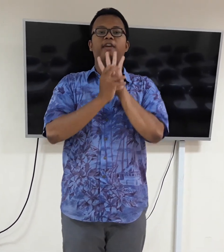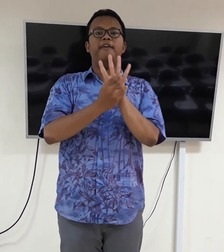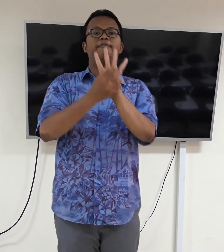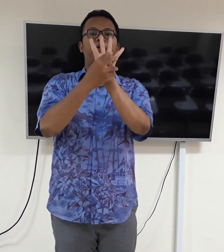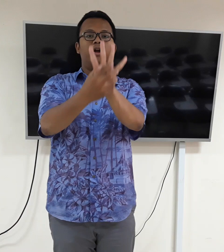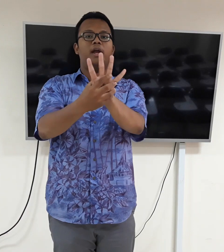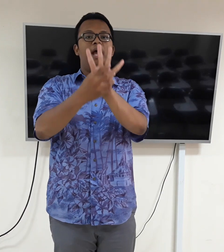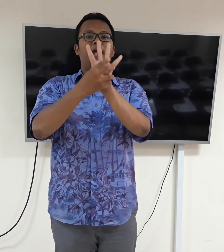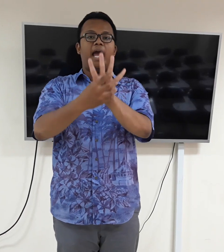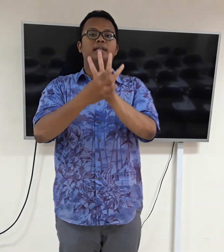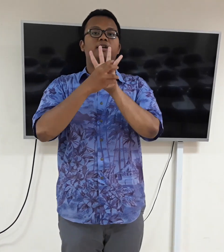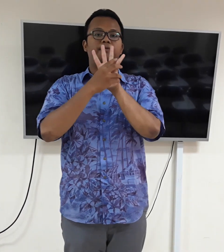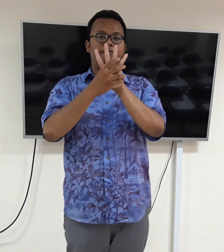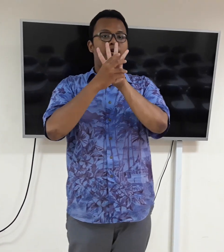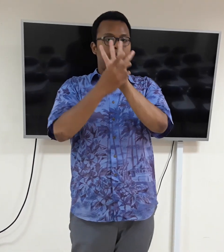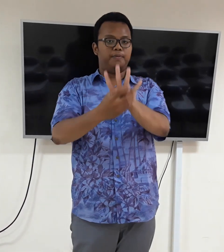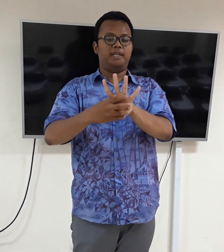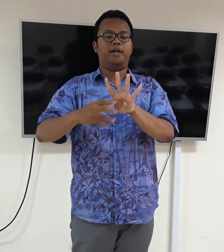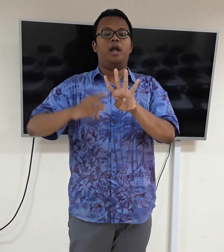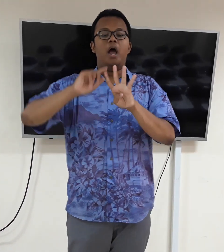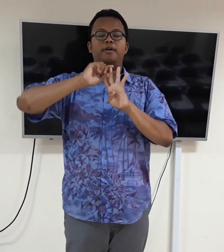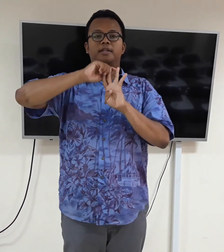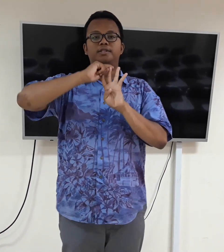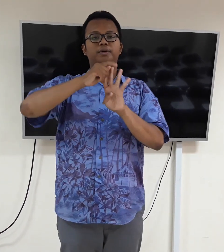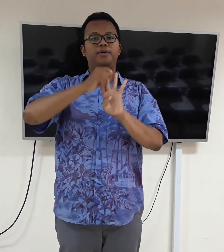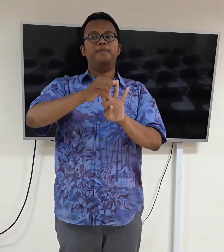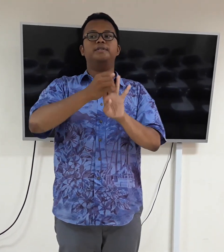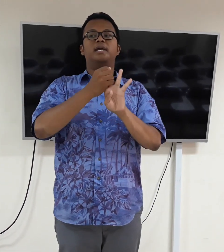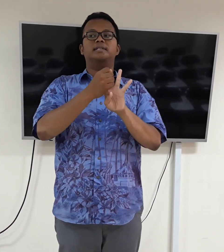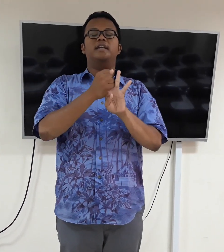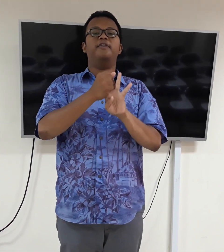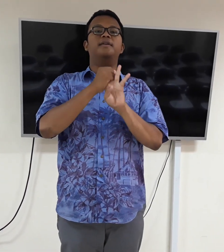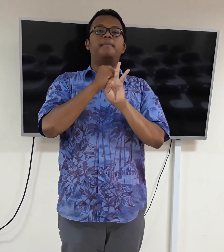have four groups here, the two groups is you